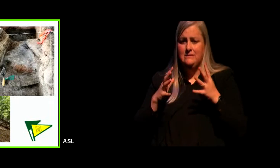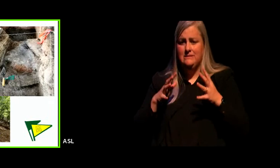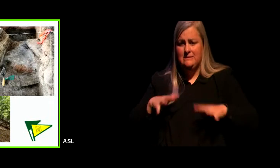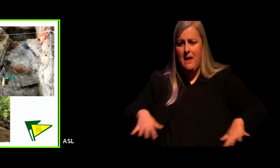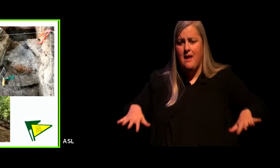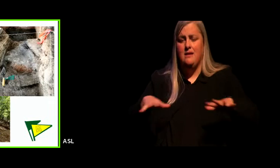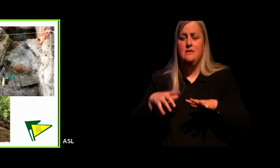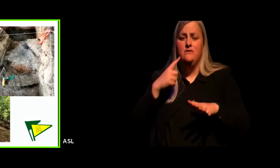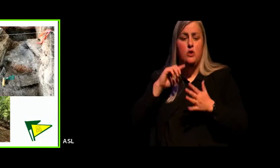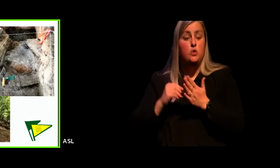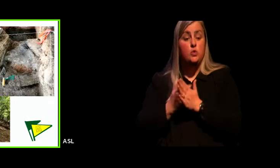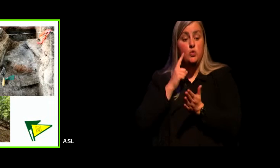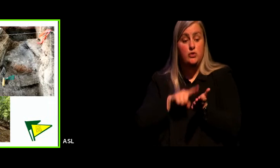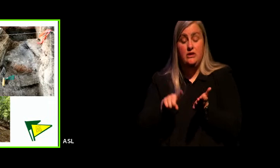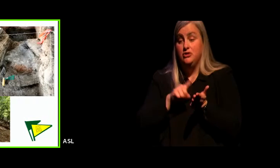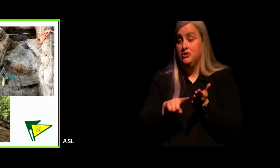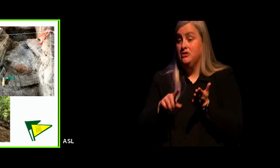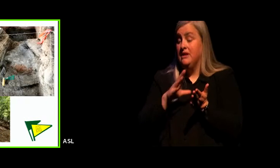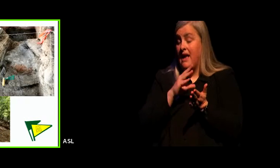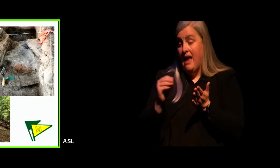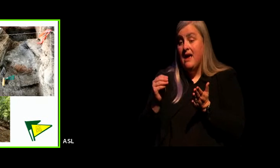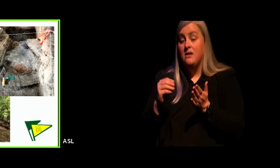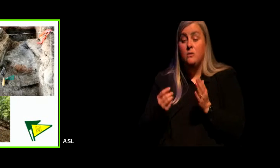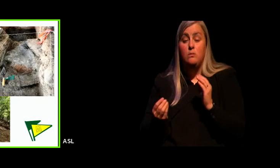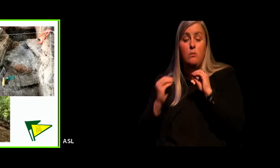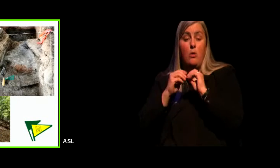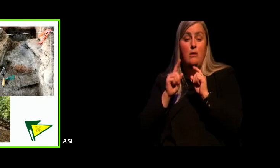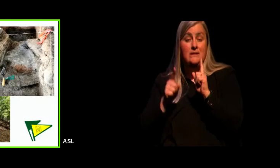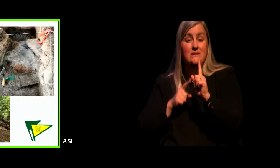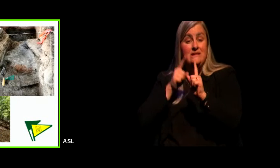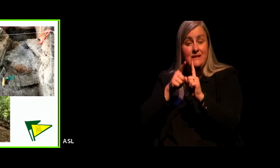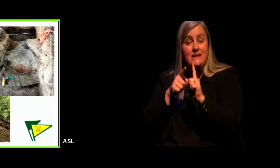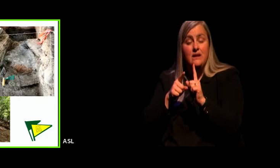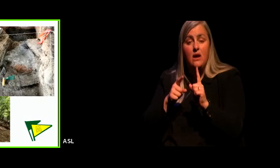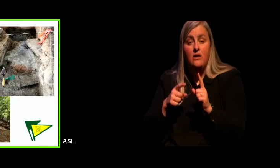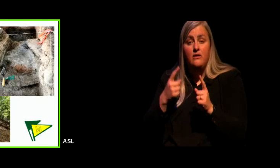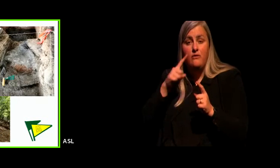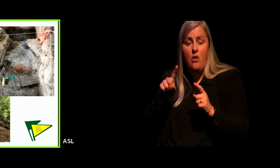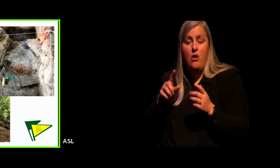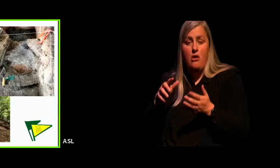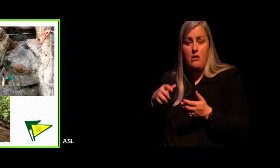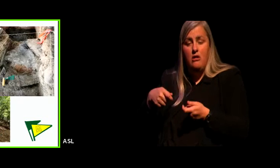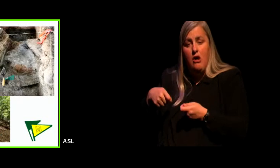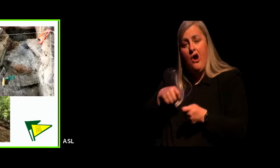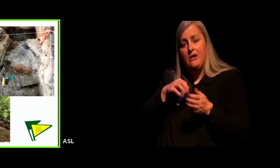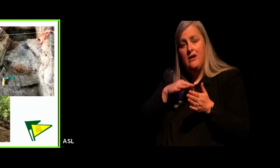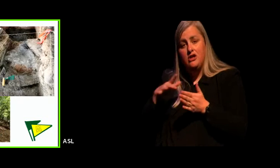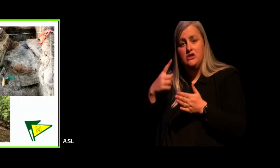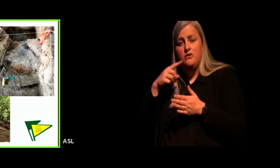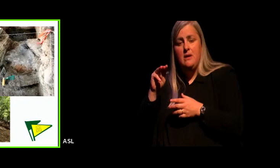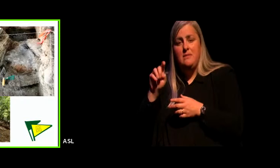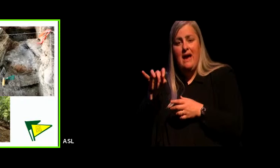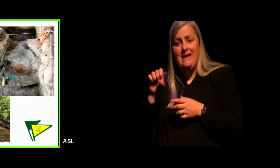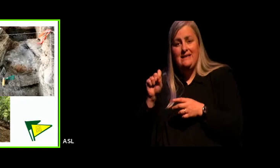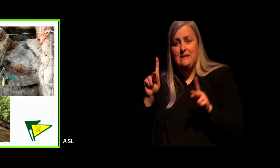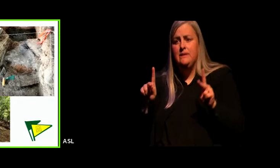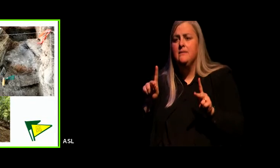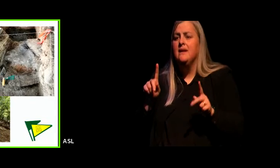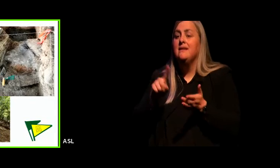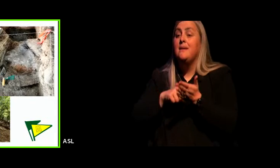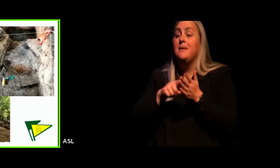topics in post-contact archaeology in Western Canada, but also more specifically in the archaeology of the Métis. People will sometimes